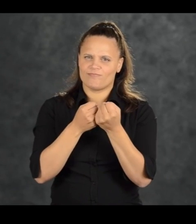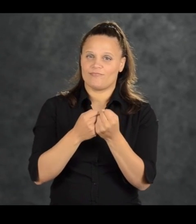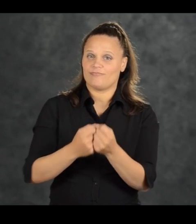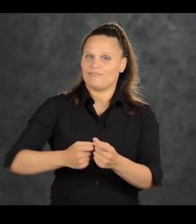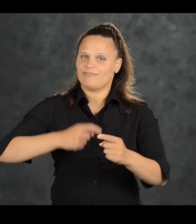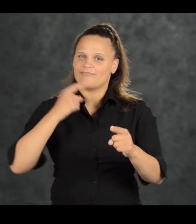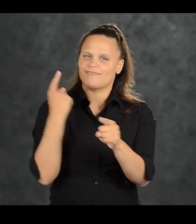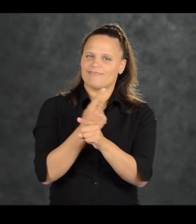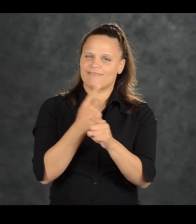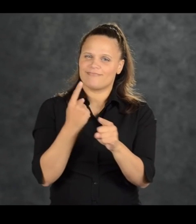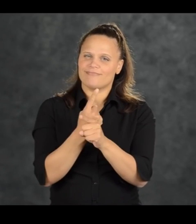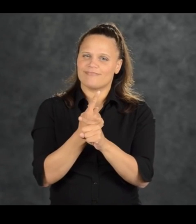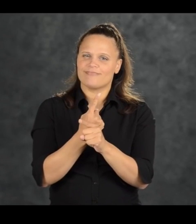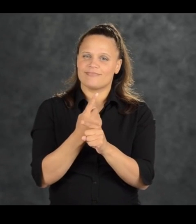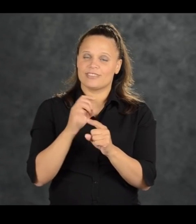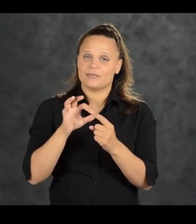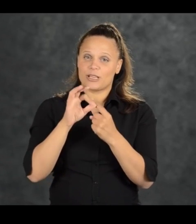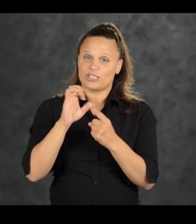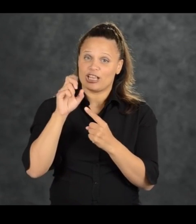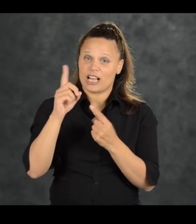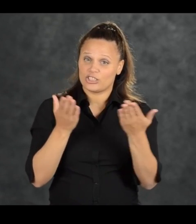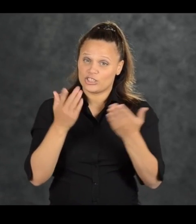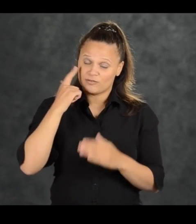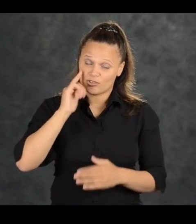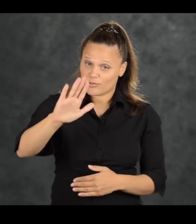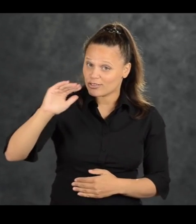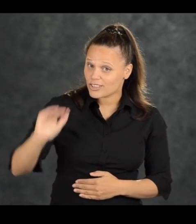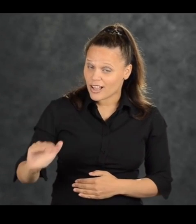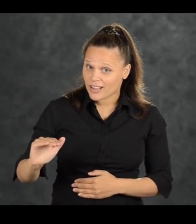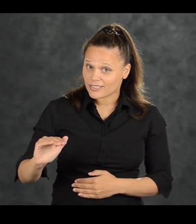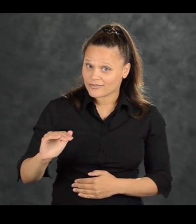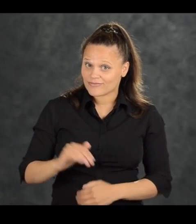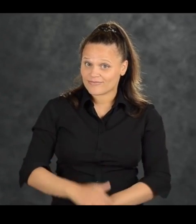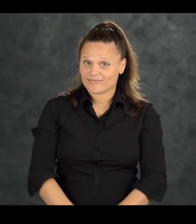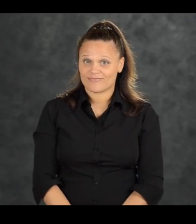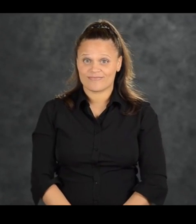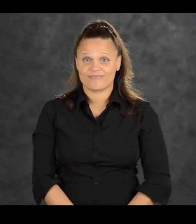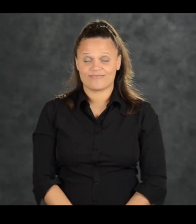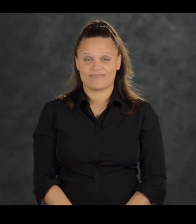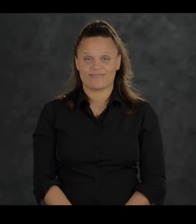this will help build and support the right foundation for a special education child.